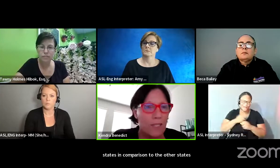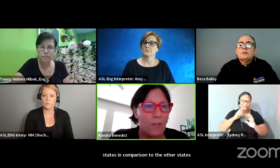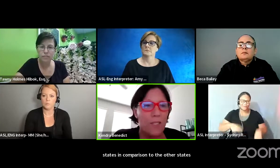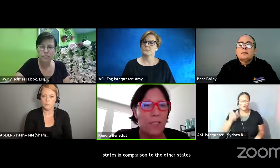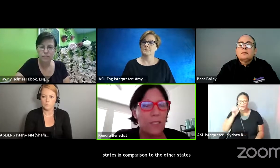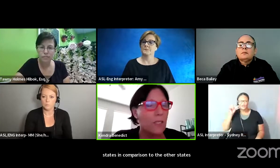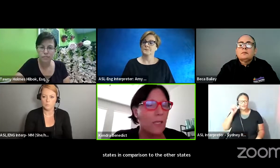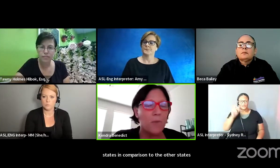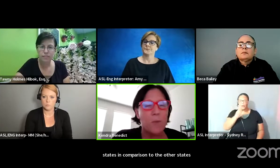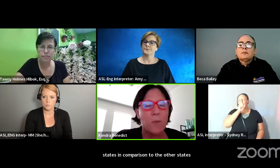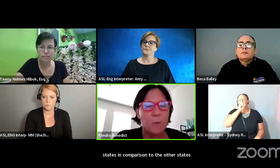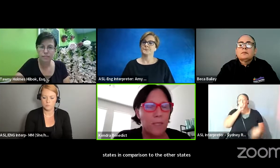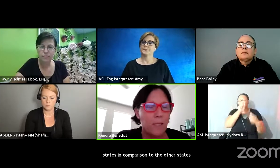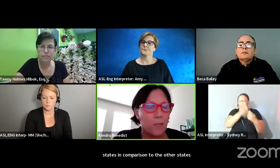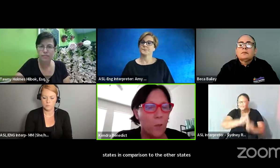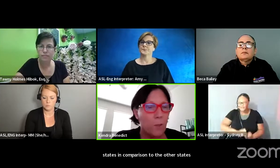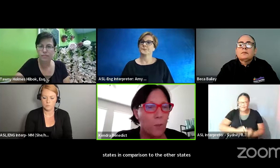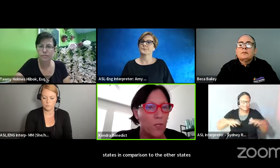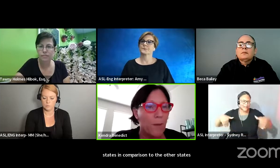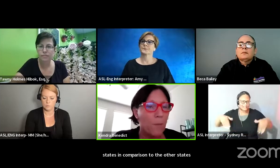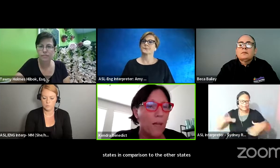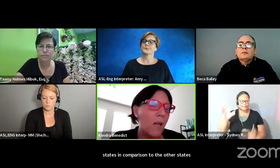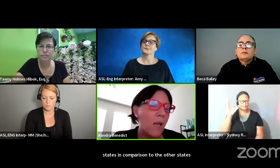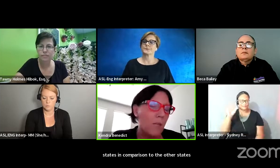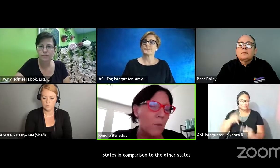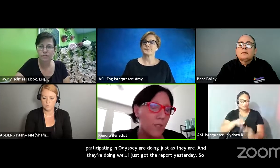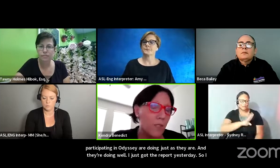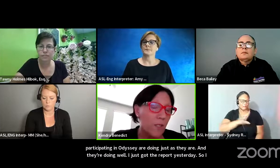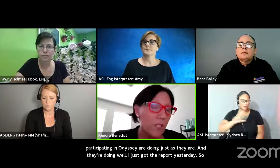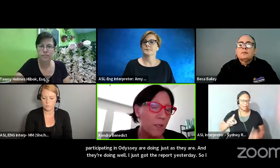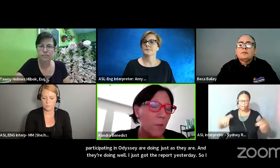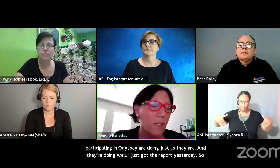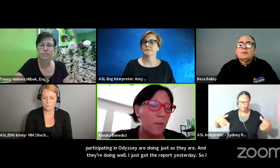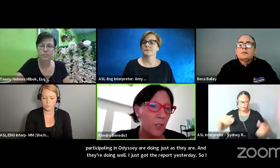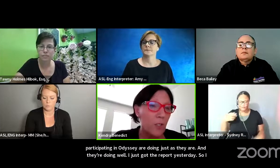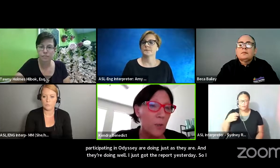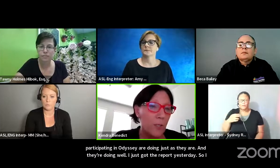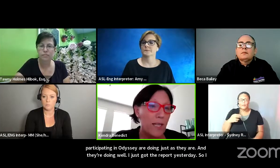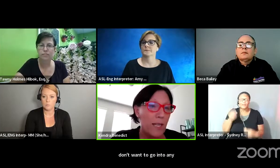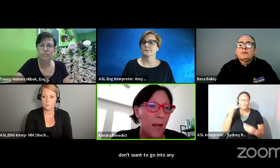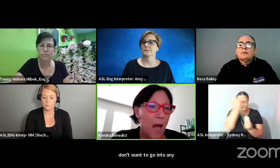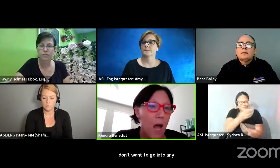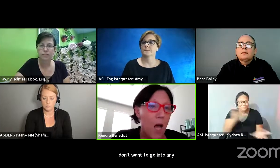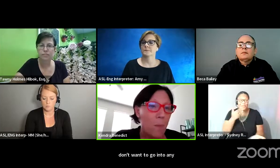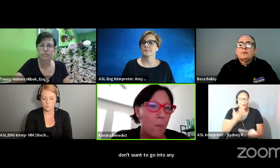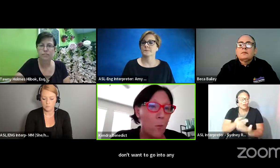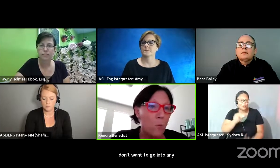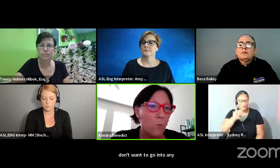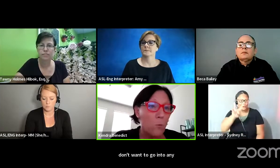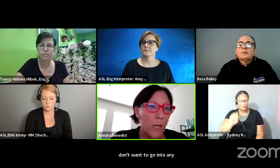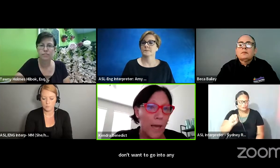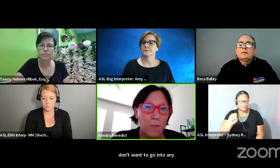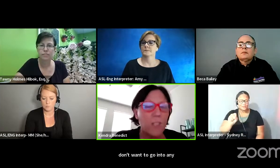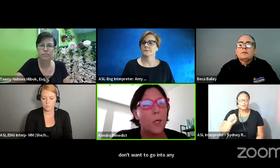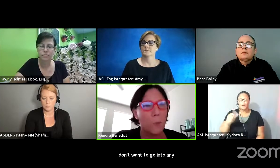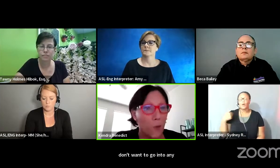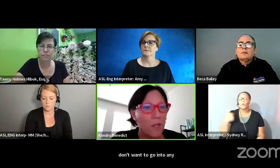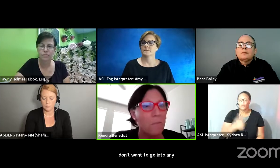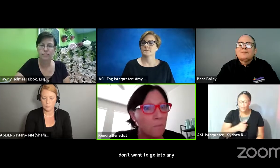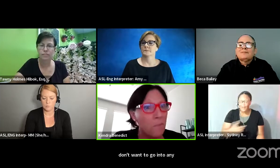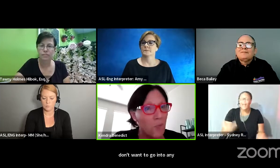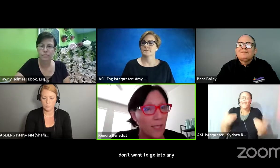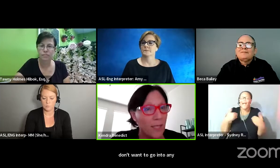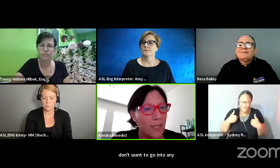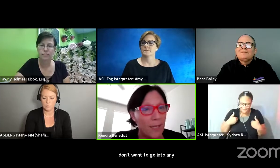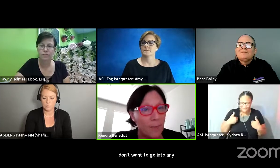into any specifics, and it's not even been presented to our board yet, but just wanted to share a little bit of good news that we have a starting